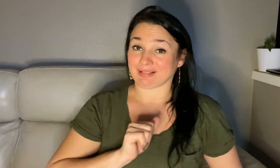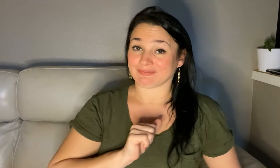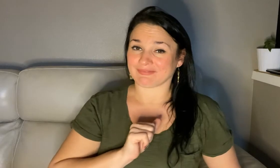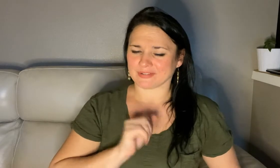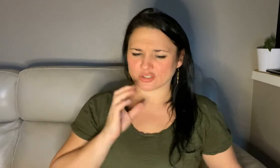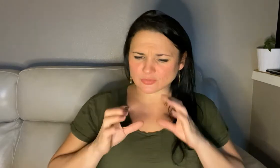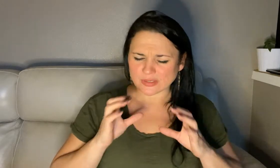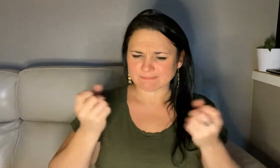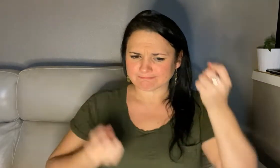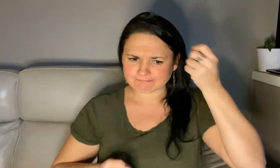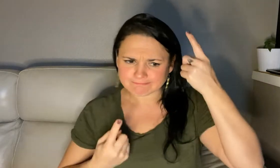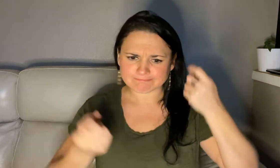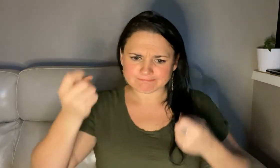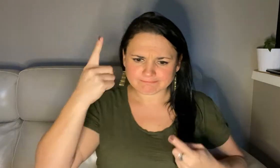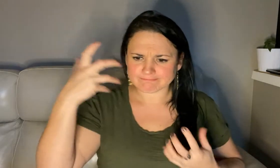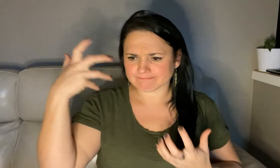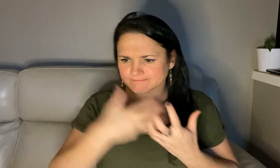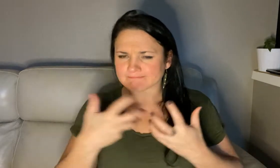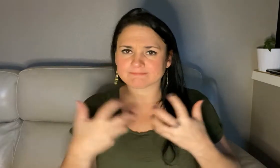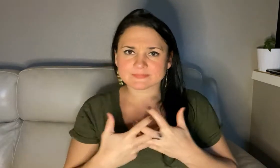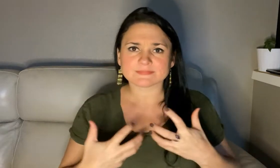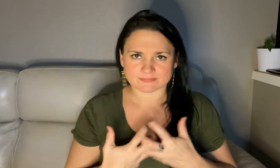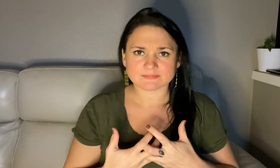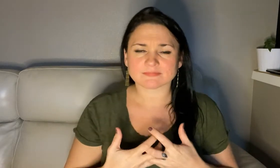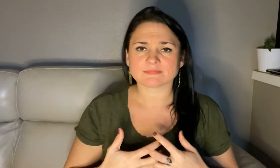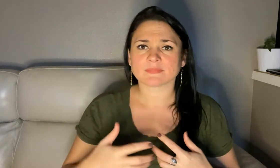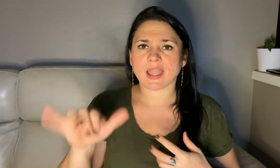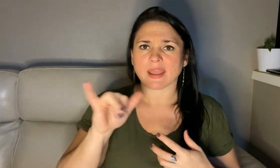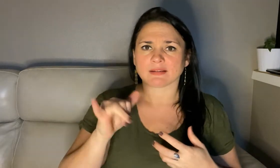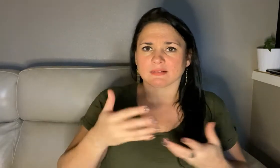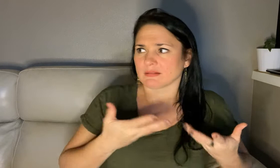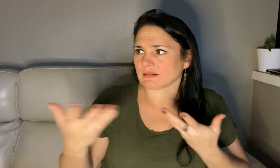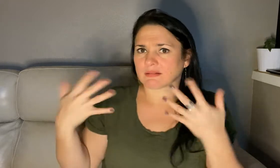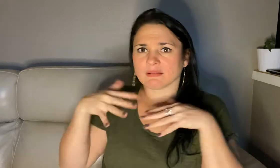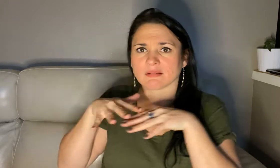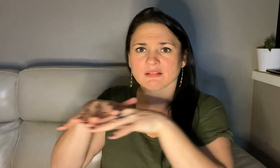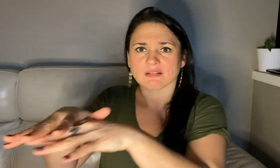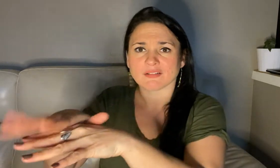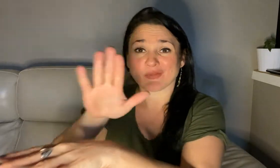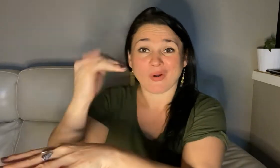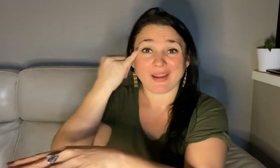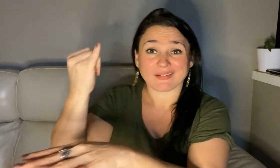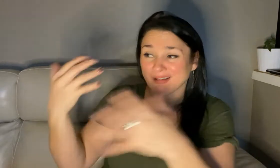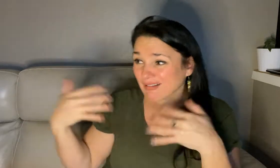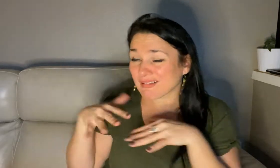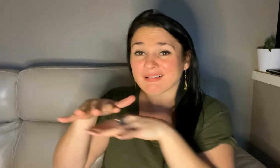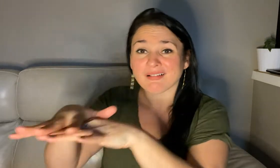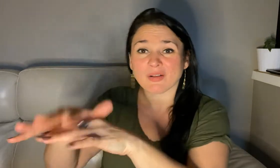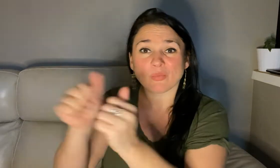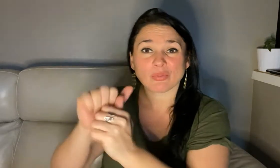extremely important with yourself. Understand what your heart is wanting. Match that vibe. And then align your ideas with the